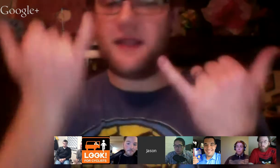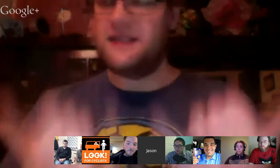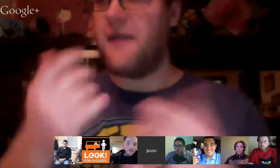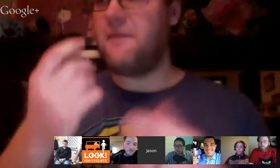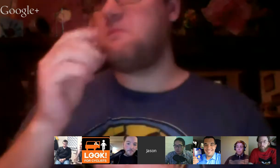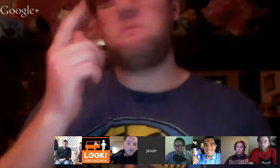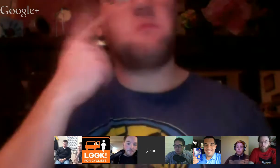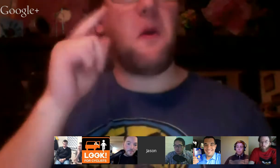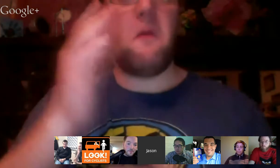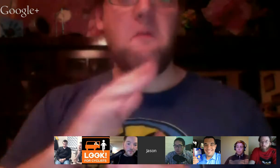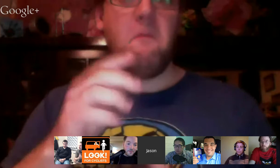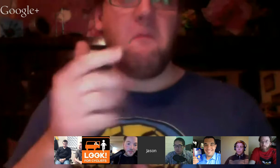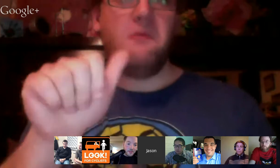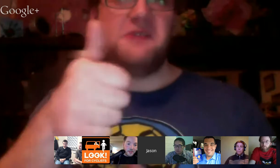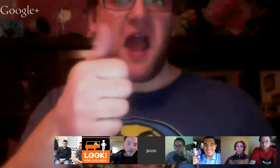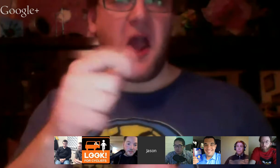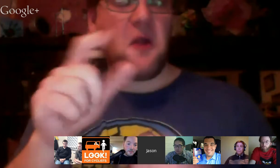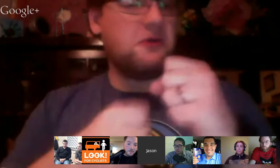Yeah, I'm happy to talk about that.